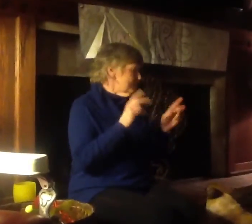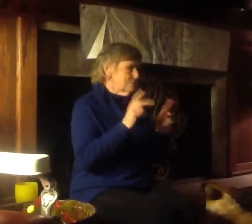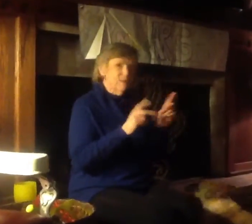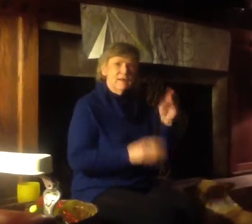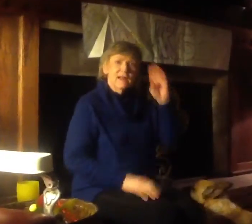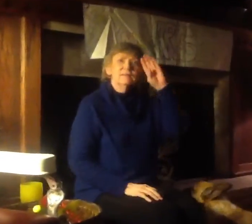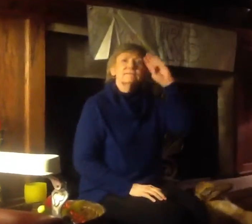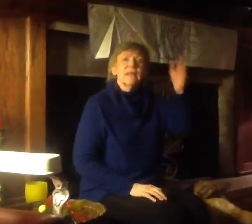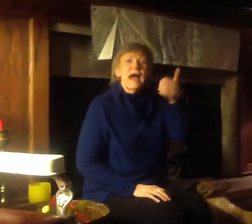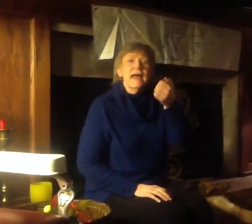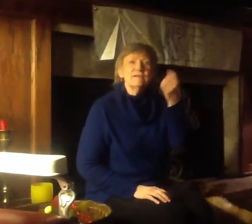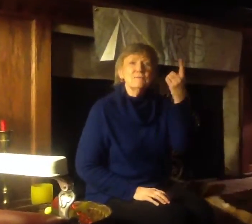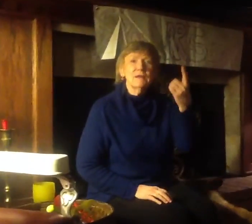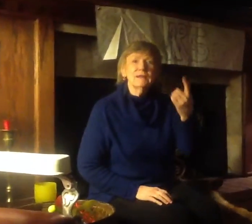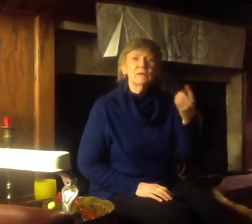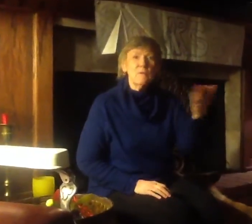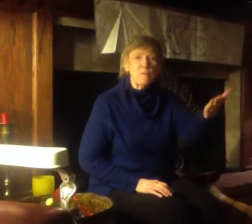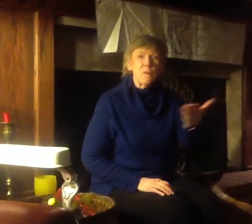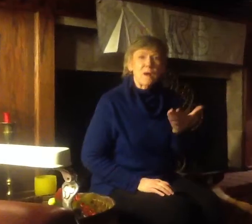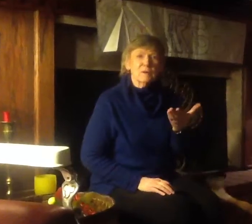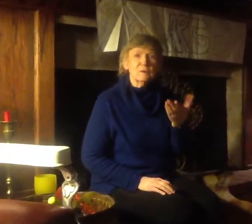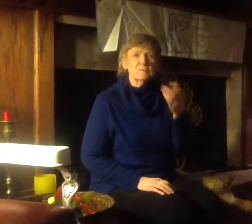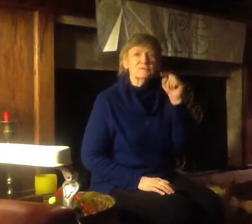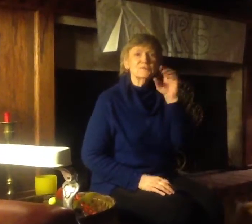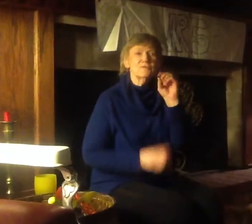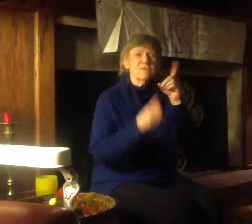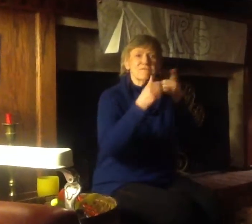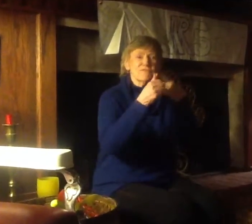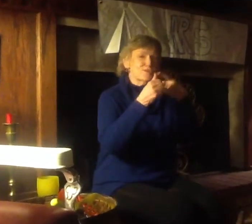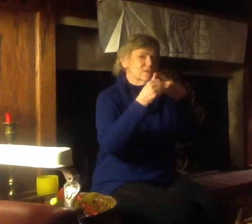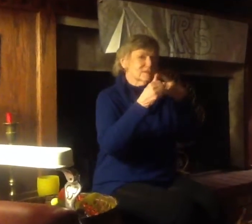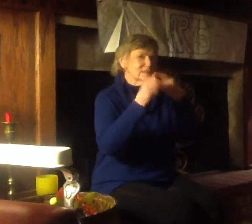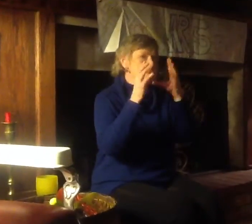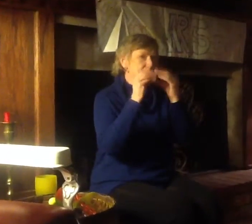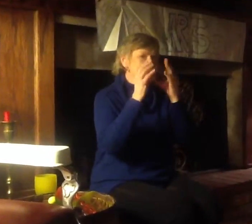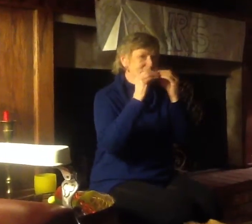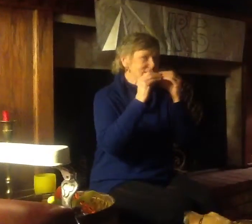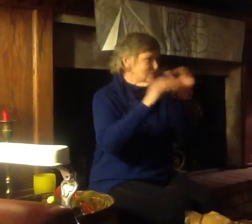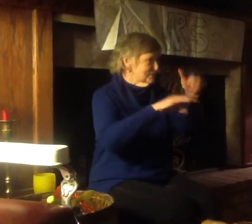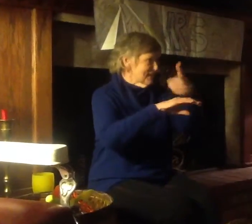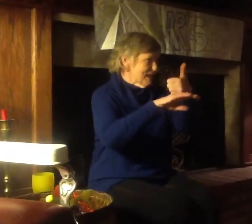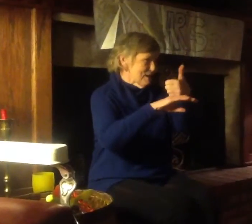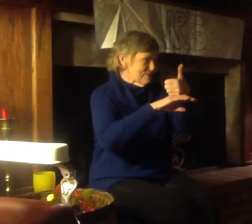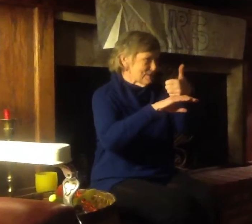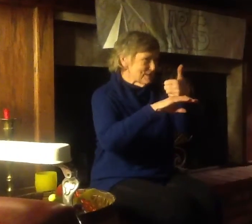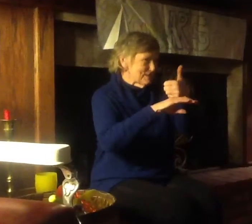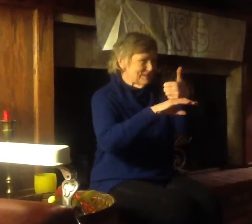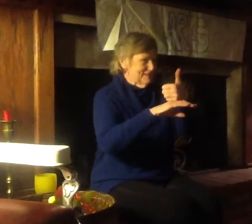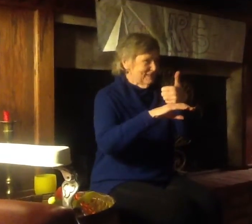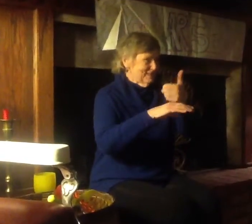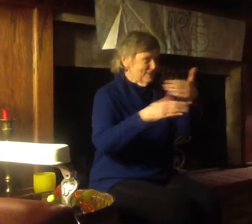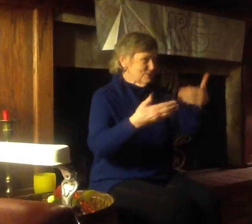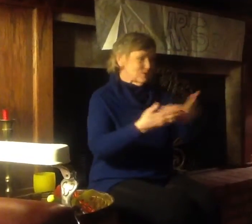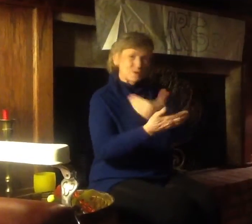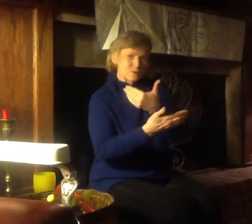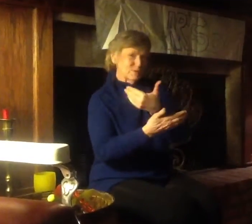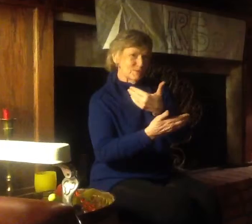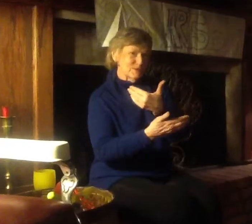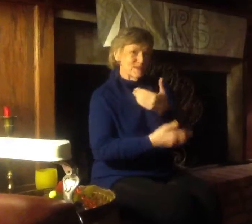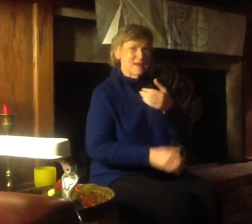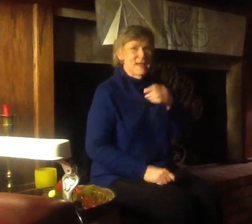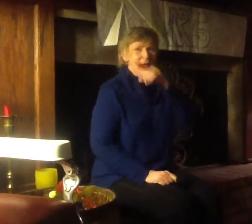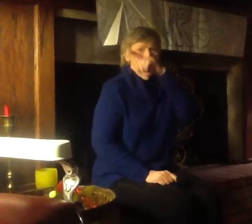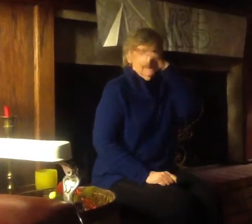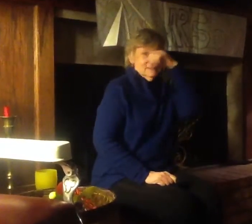All of the people. Hi everybody, welcome to the first meeting to set up the